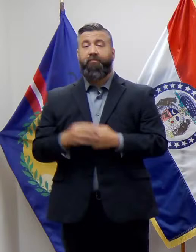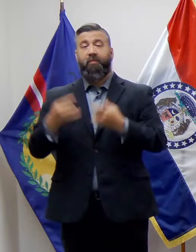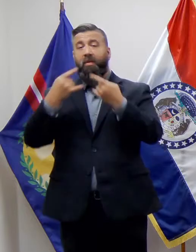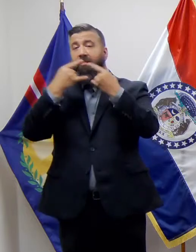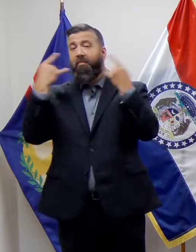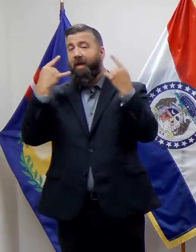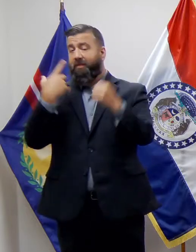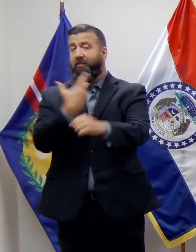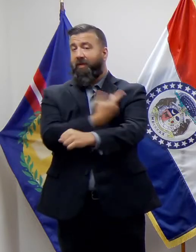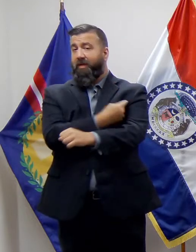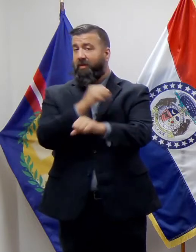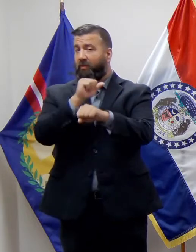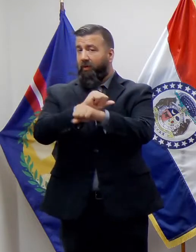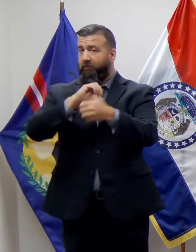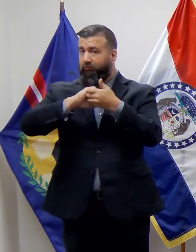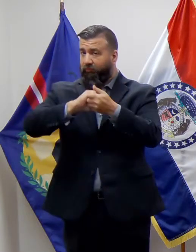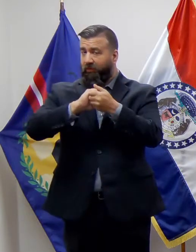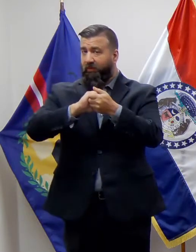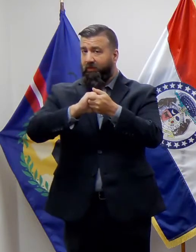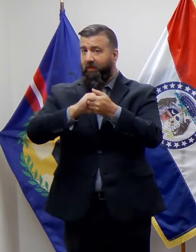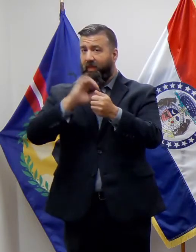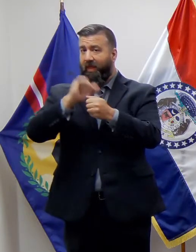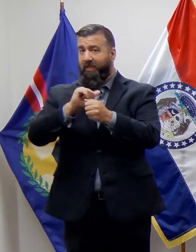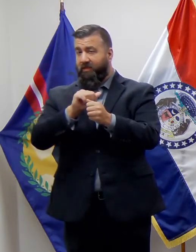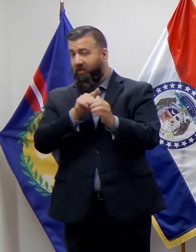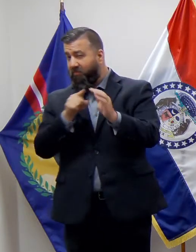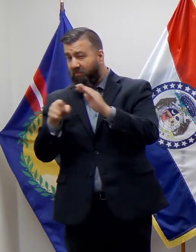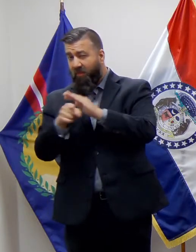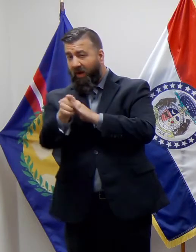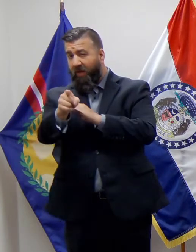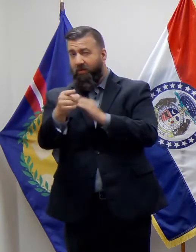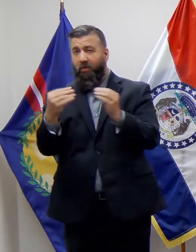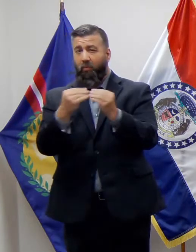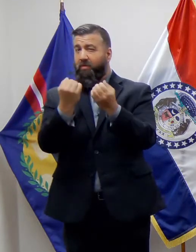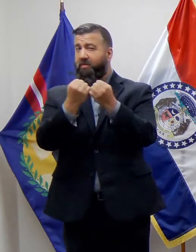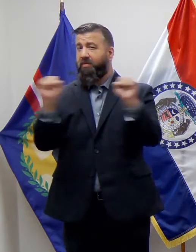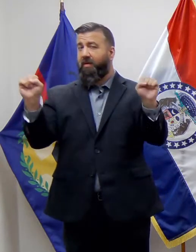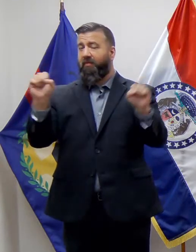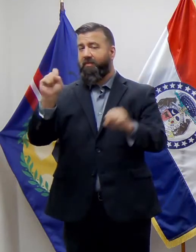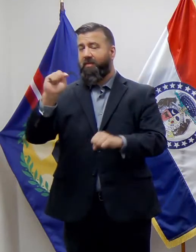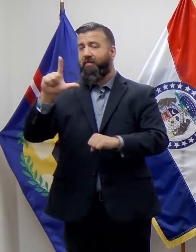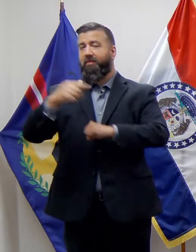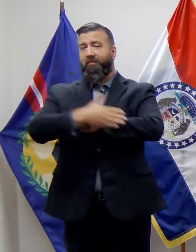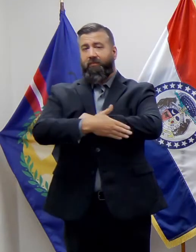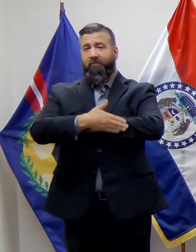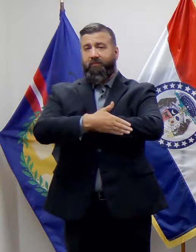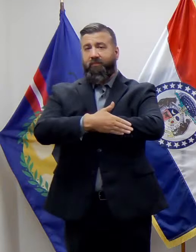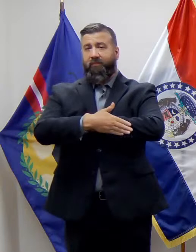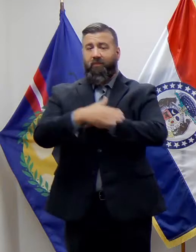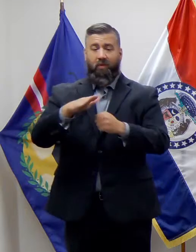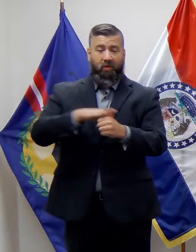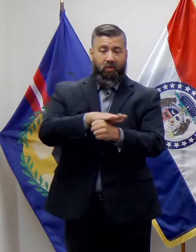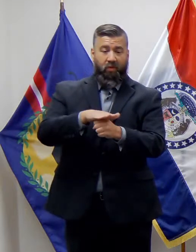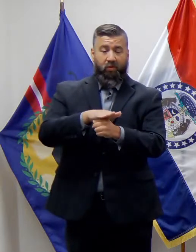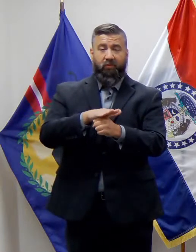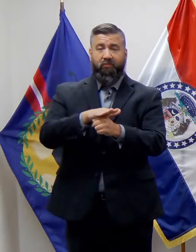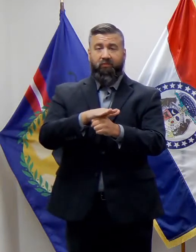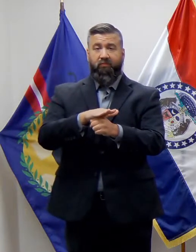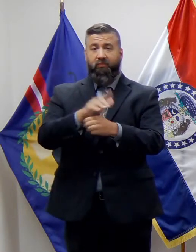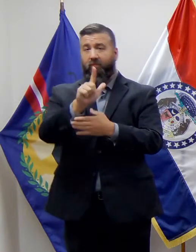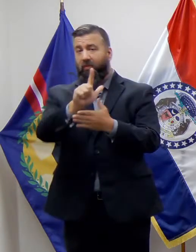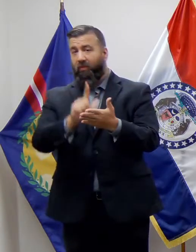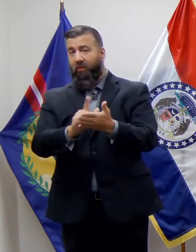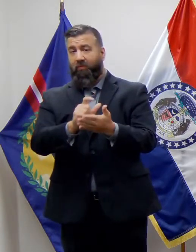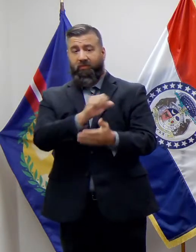Masks and vaccines working in tandem are the path to a safer St. Louis County. Local legislators, many who hold